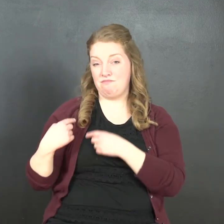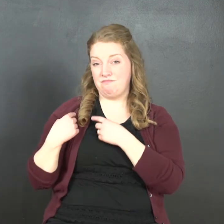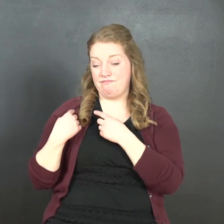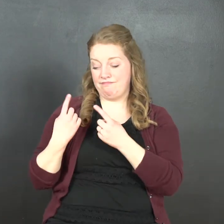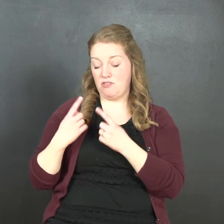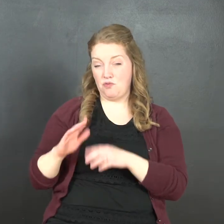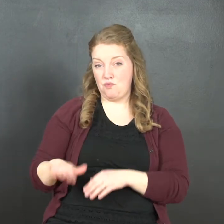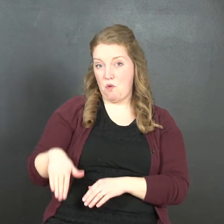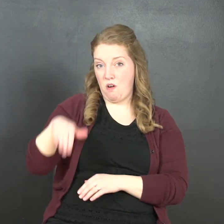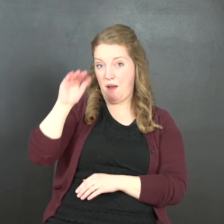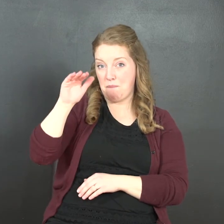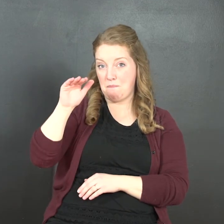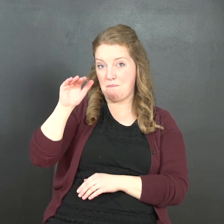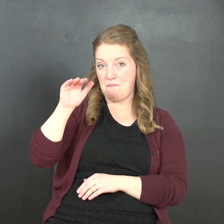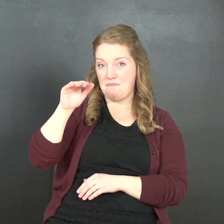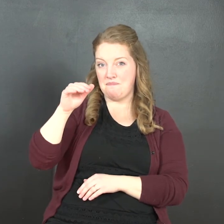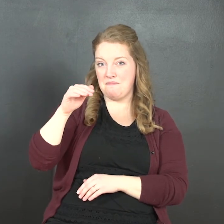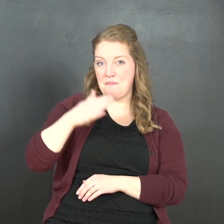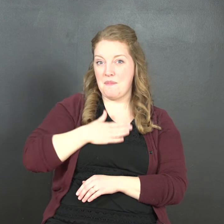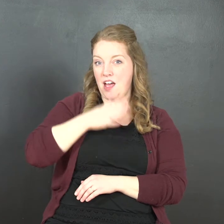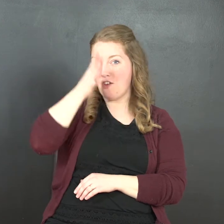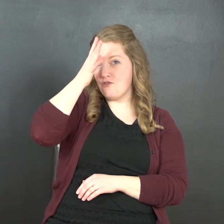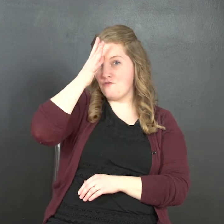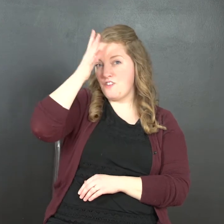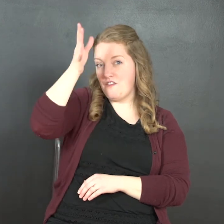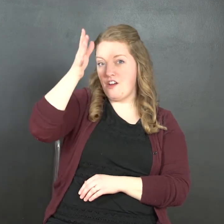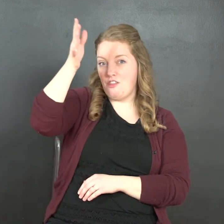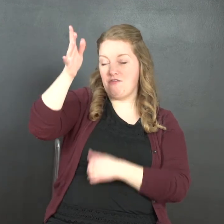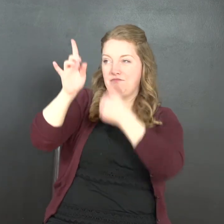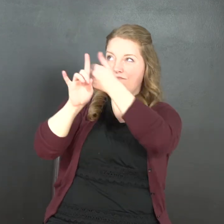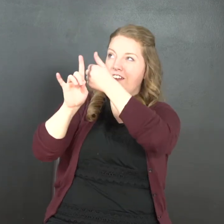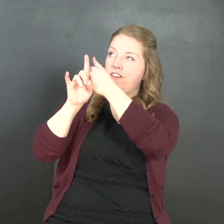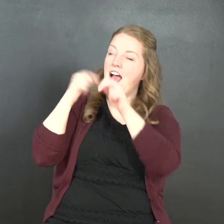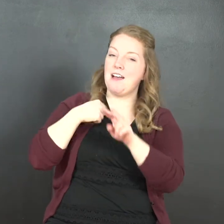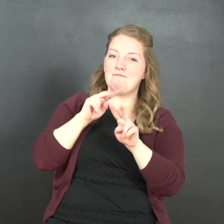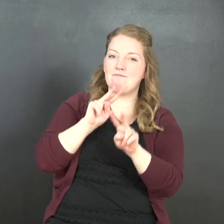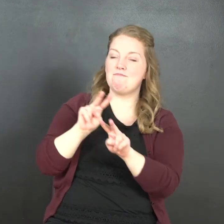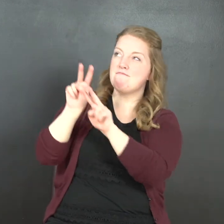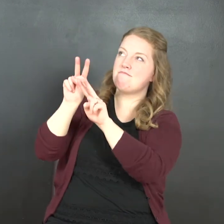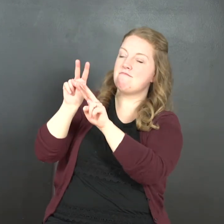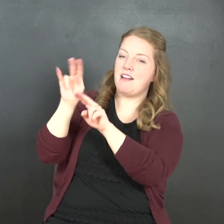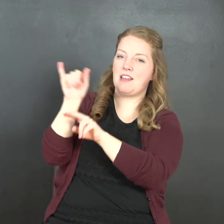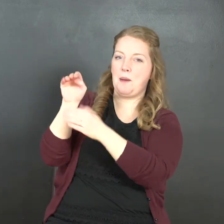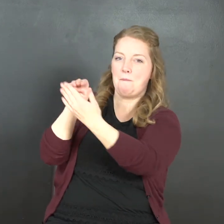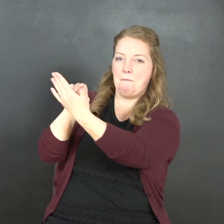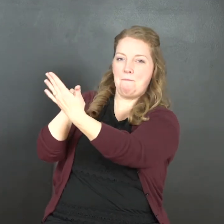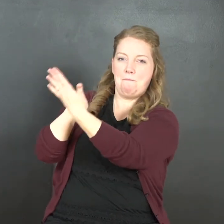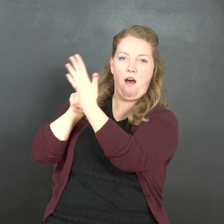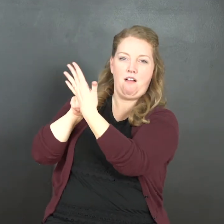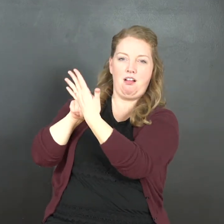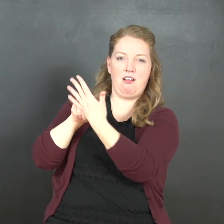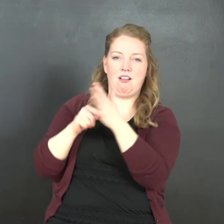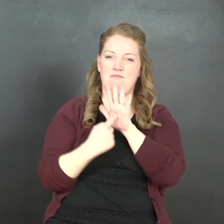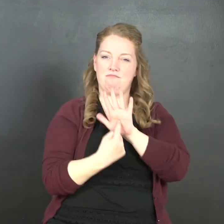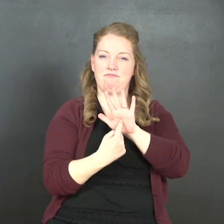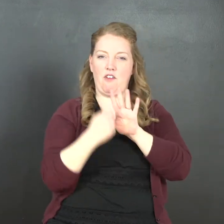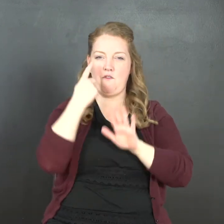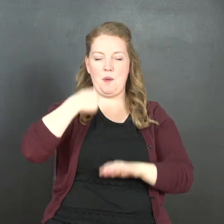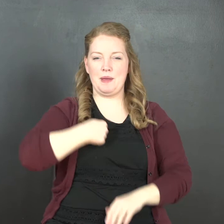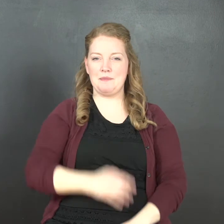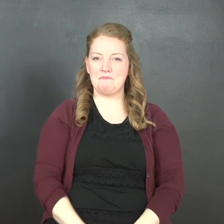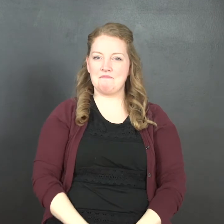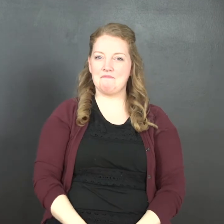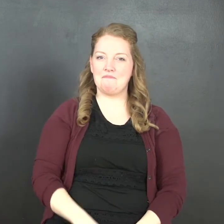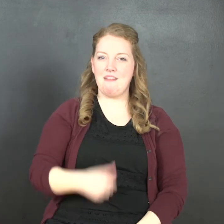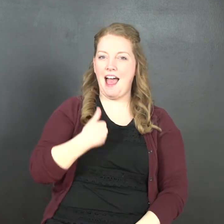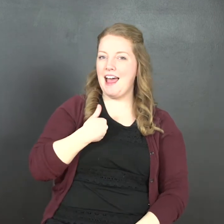Growing up, my grandpa was always a model for me in a lot